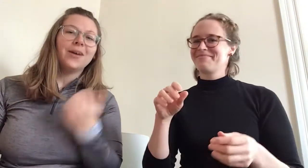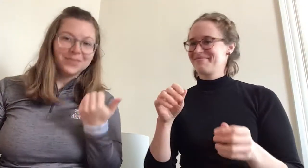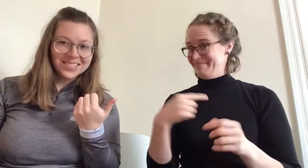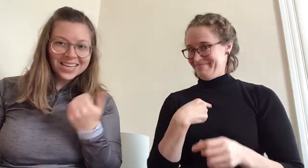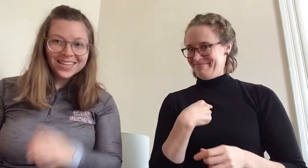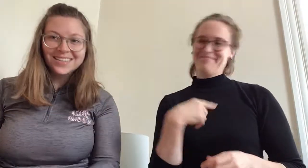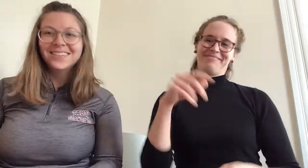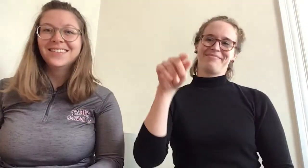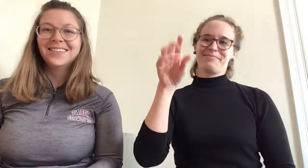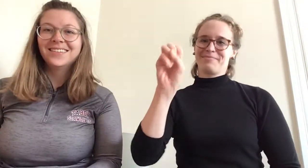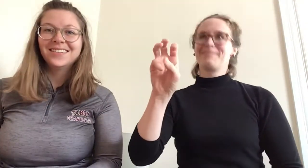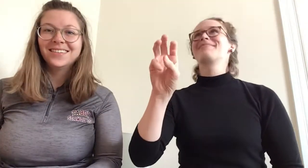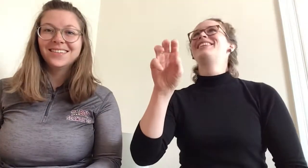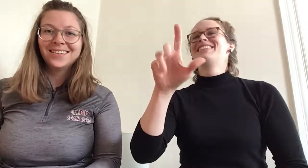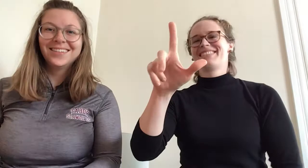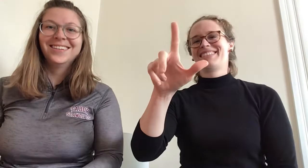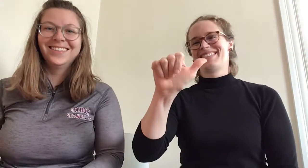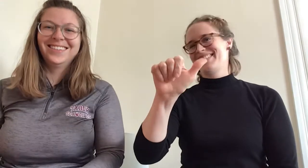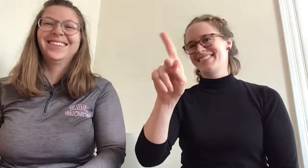and Miss Lakin.